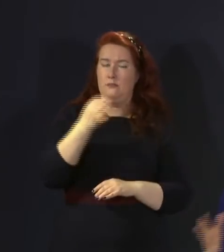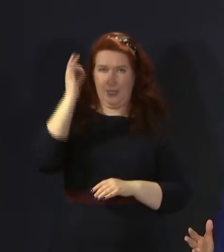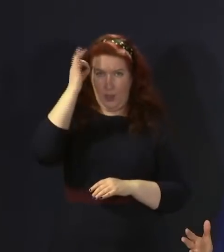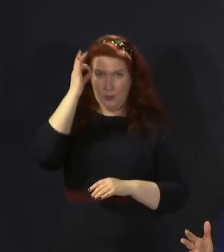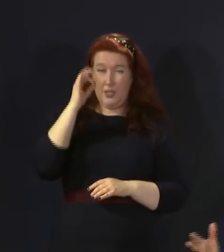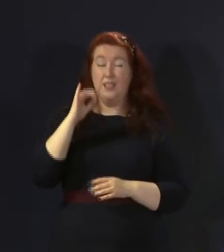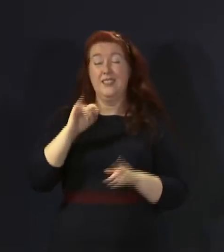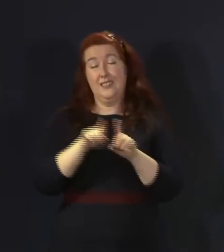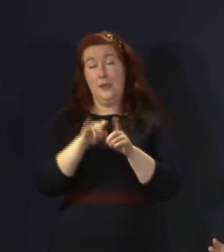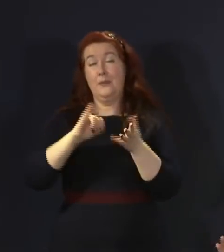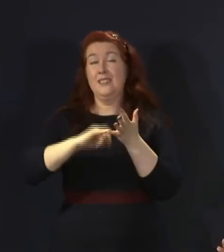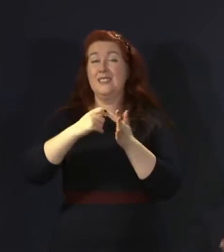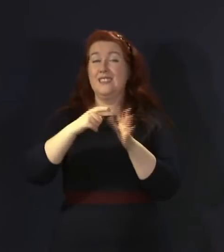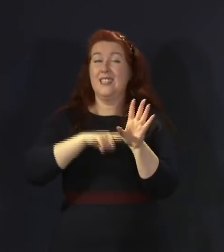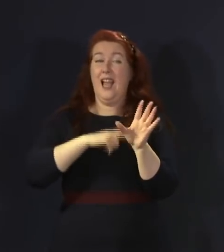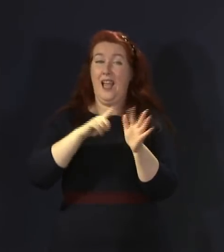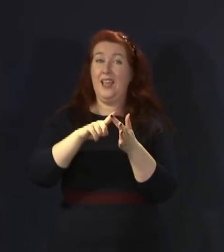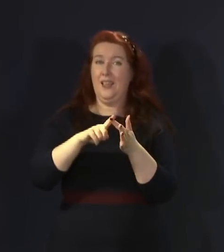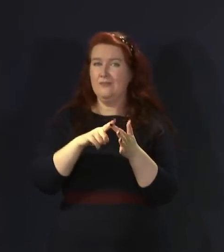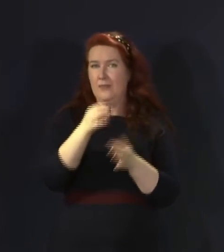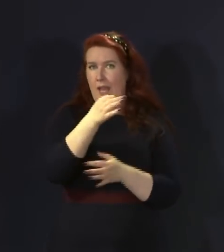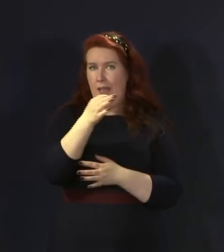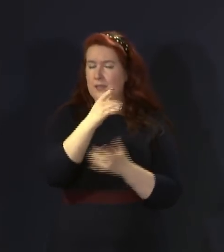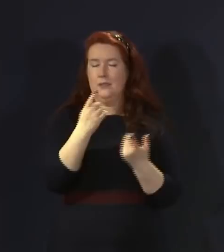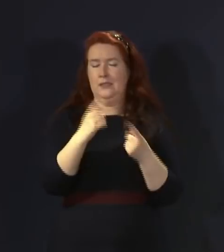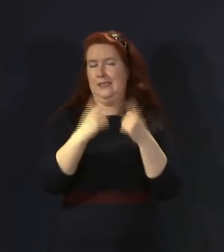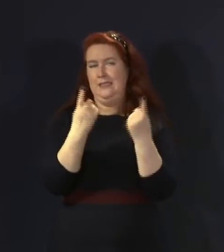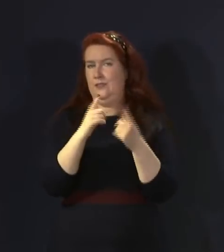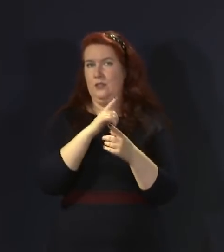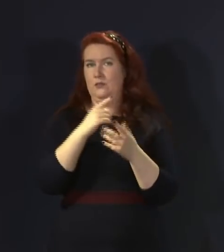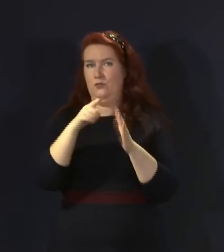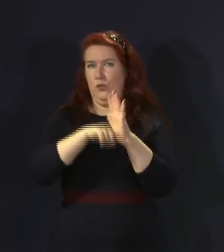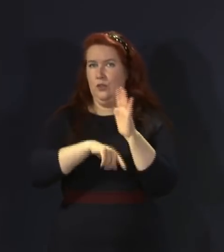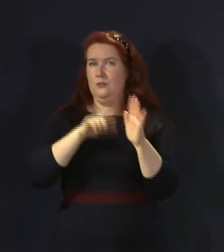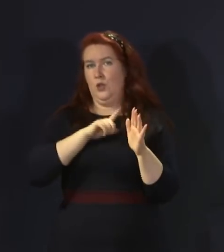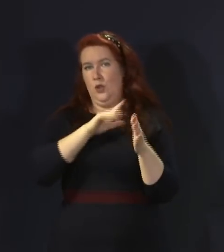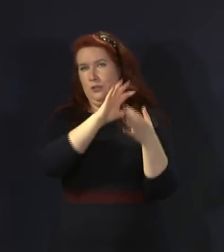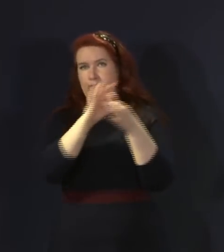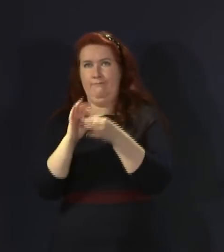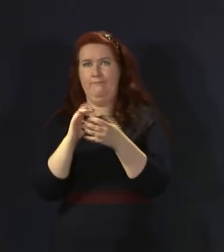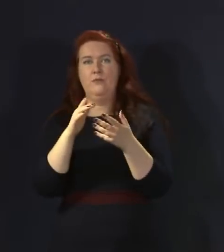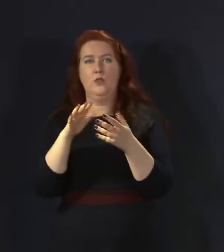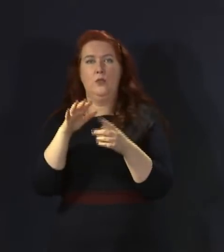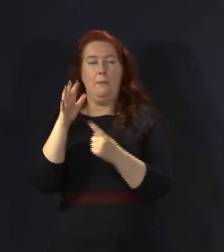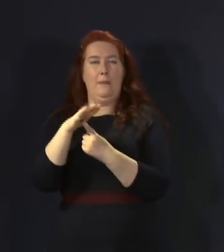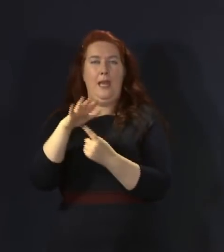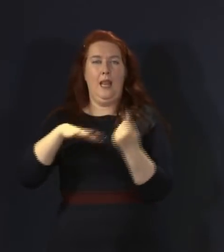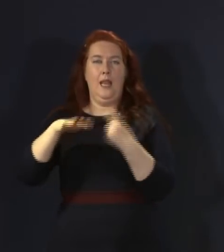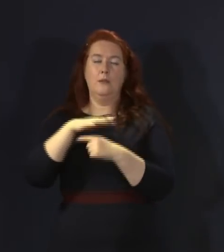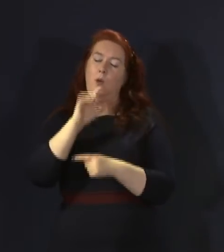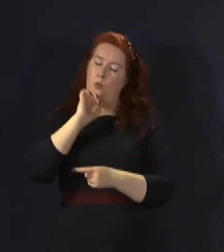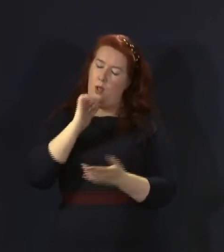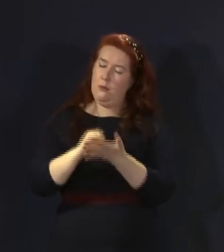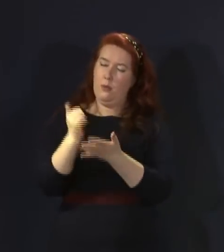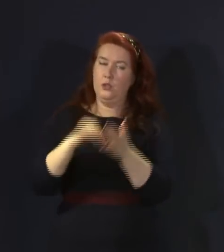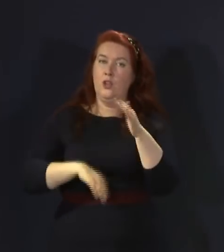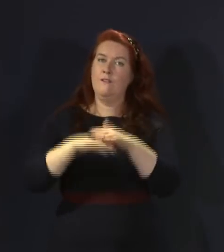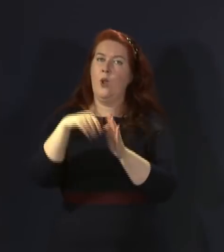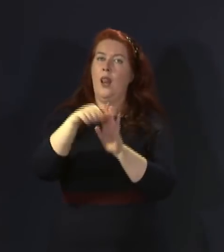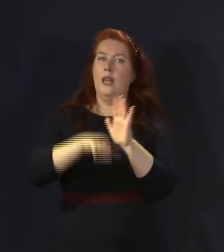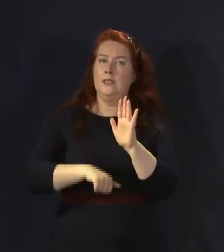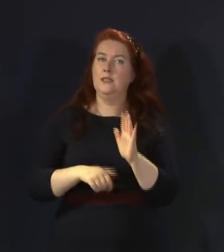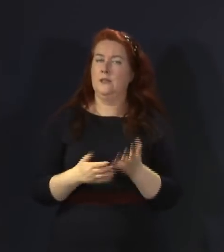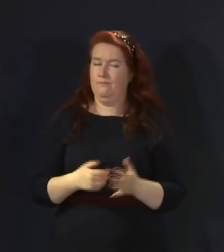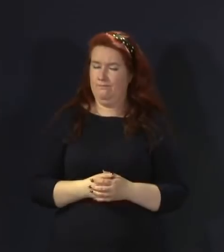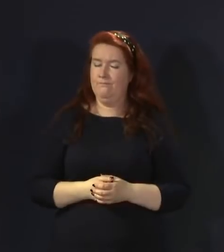Skye because of the fixed link there. So we'll publish that full list of islands so that everybody living in one of our islands communities knows exactly